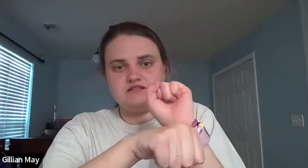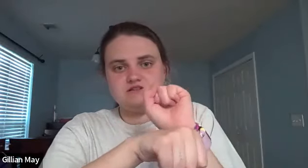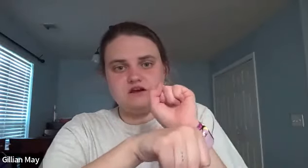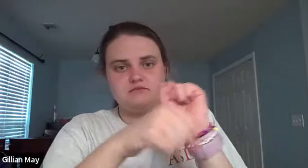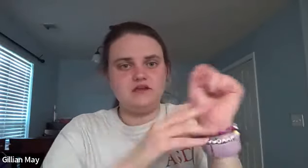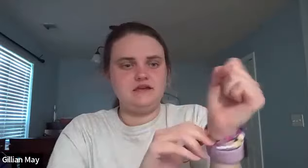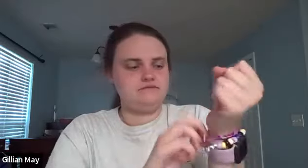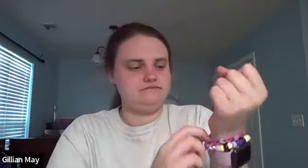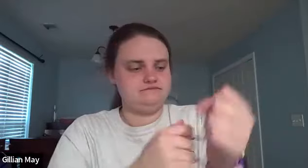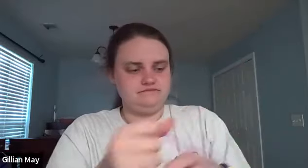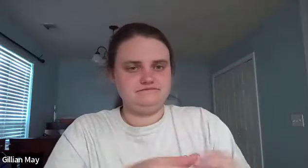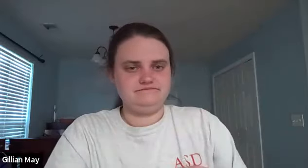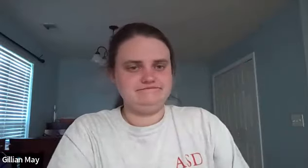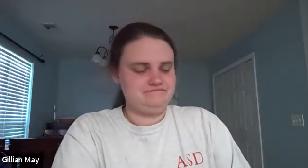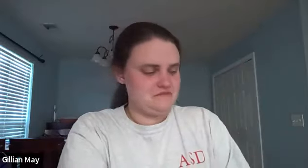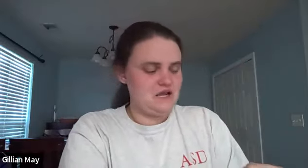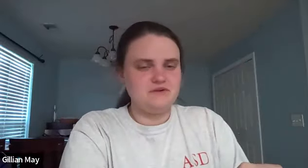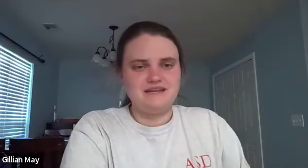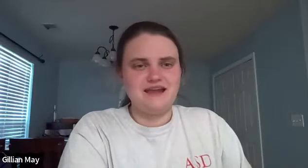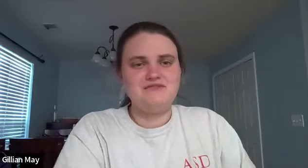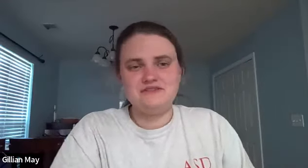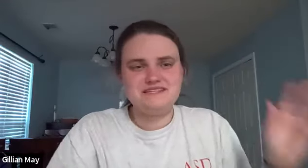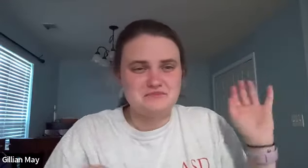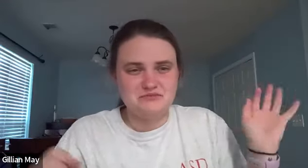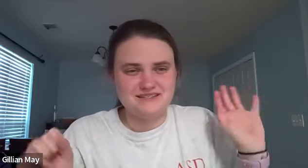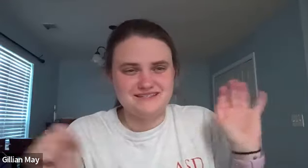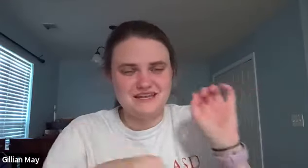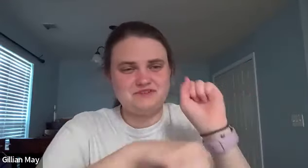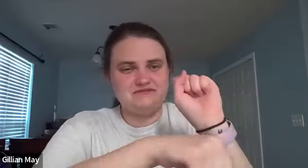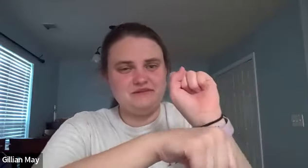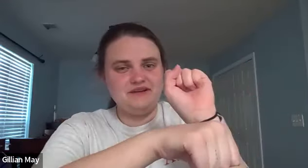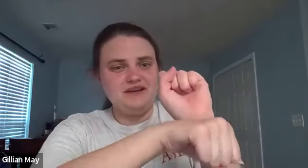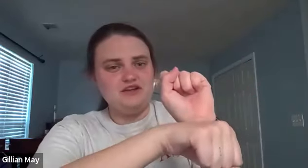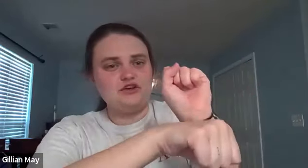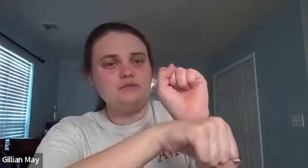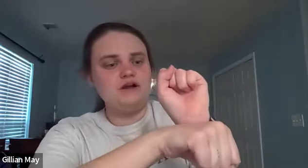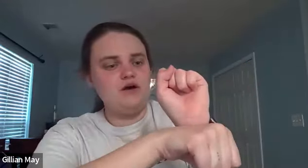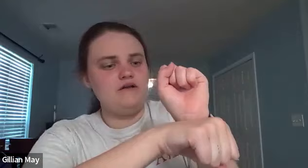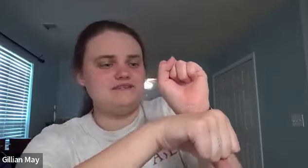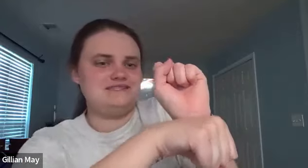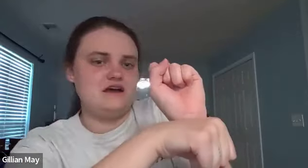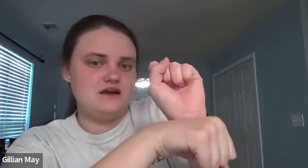on top. Like I'm going to I have all these camper bracelets that Camper said maybe. You're going to put it on the side.